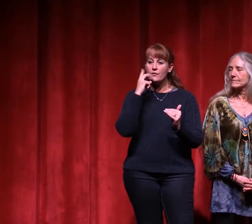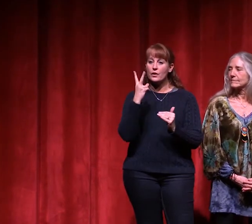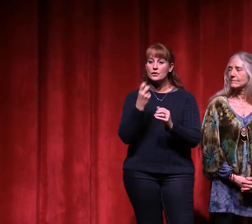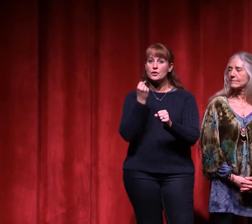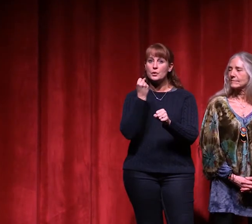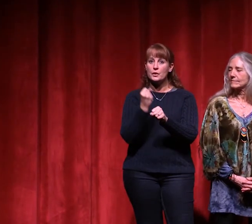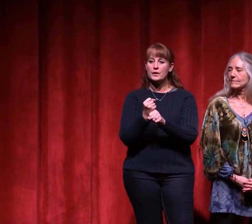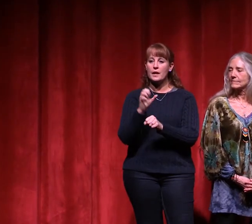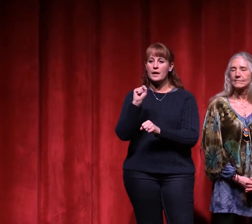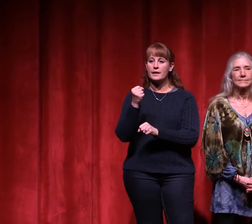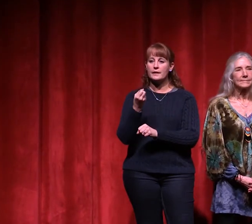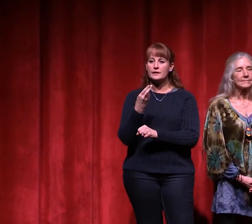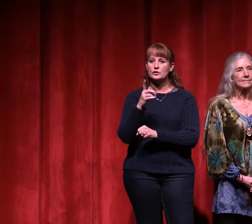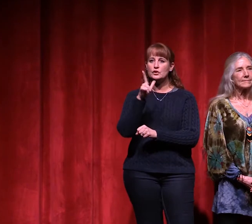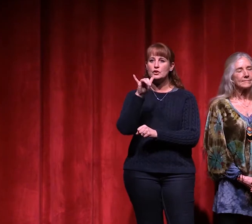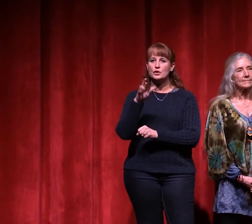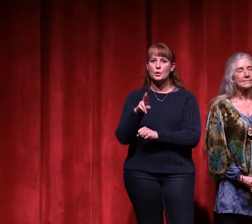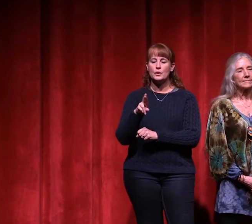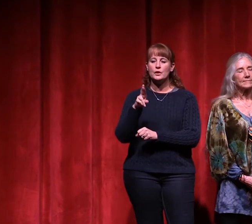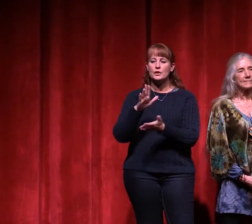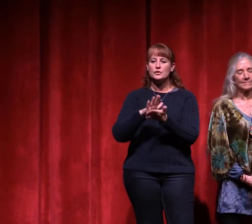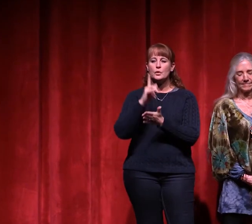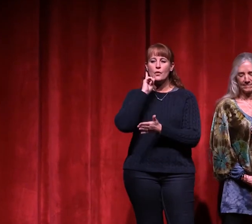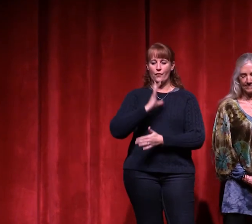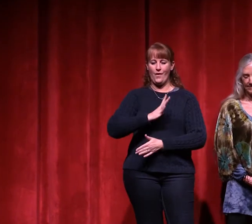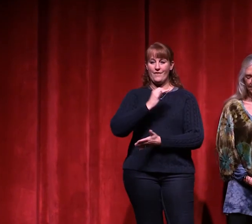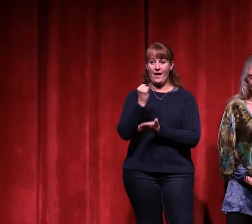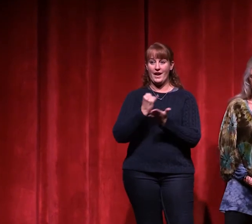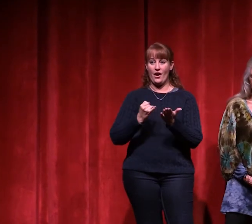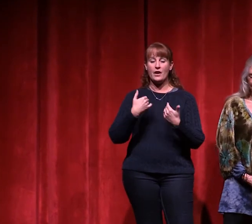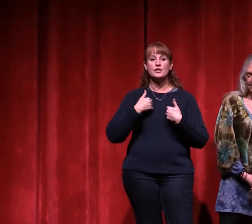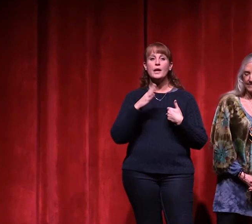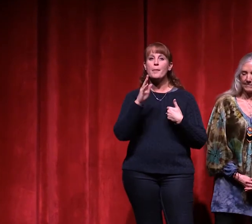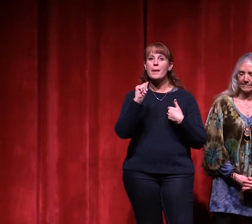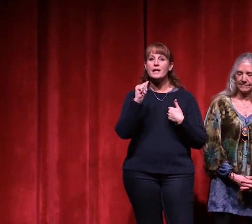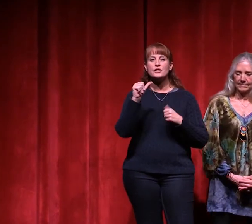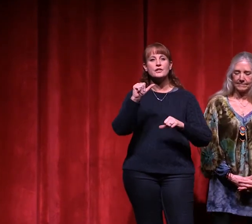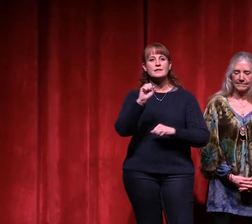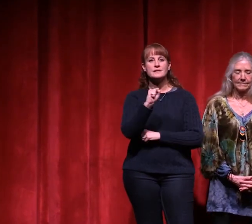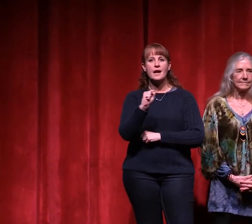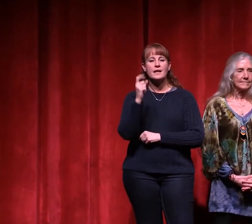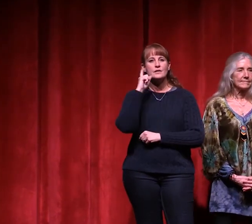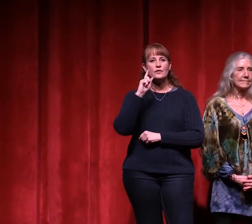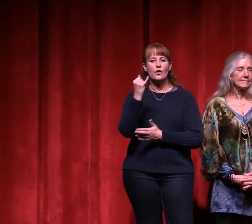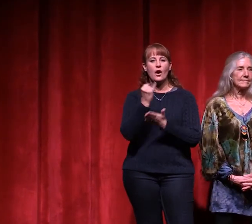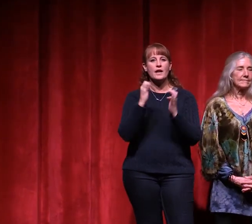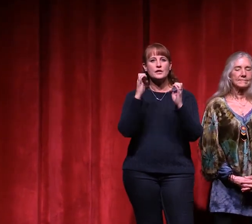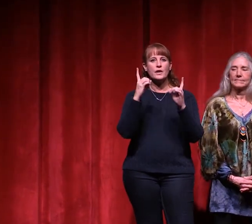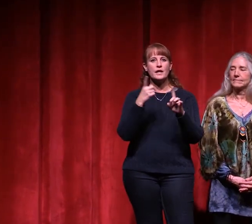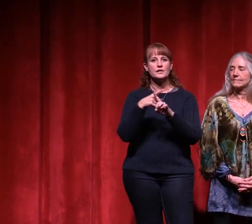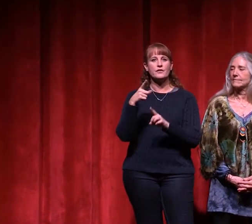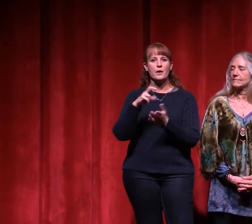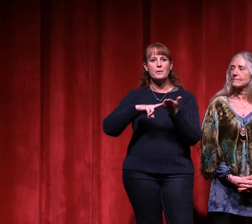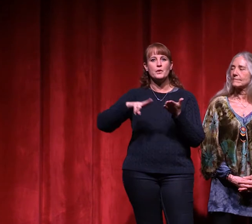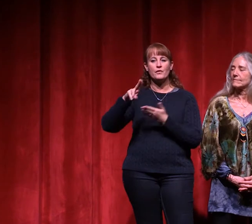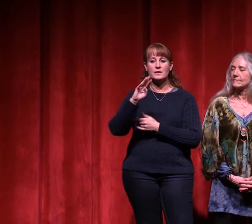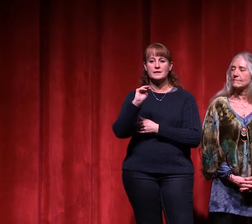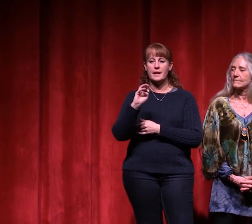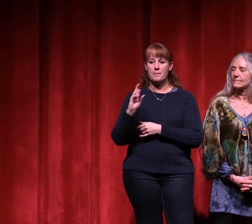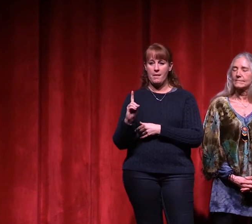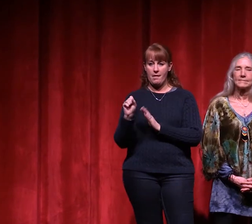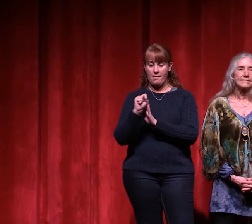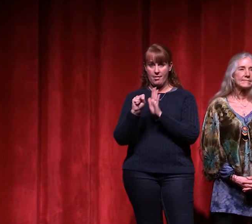2 years, at Schuller School of Fine Art. She earned her Bachelor's of Science in Art Education from Towson University in